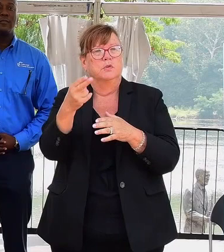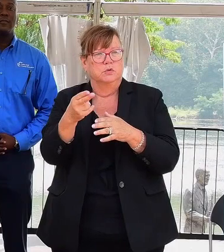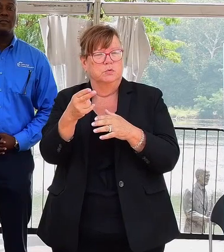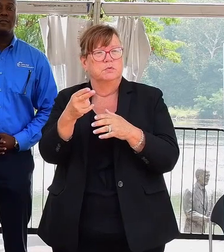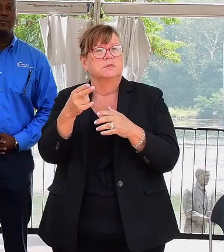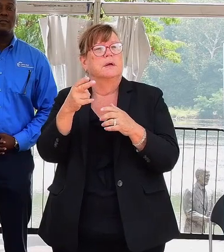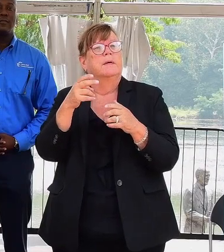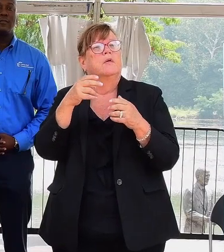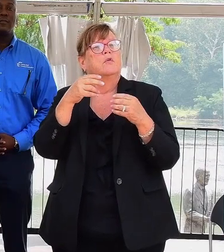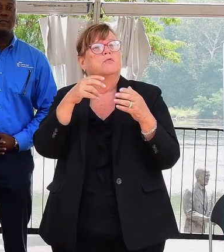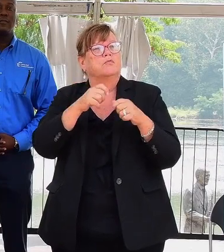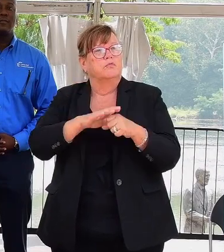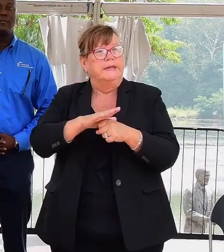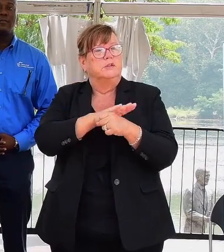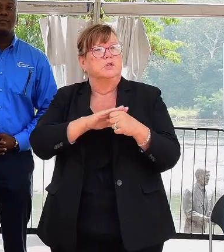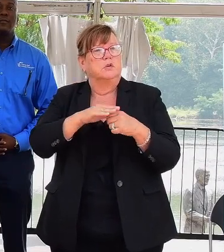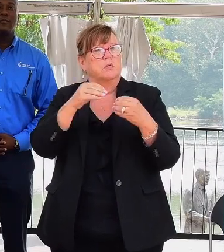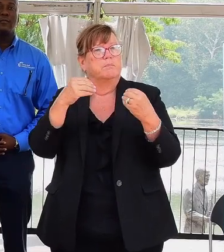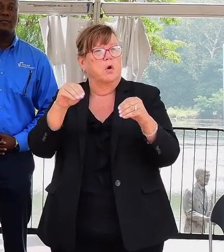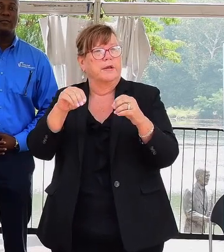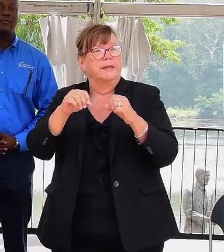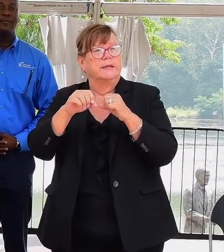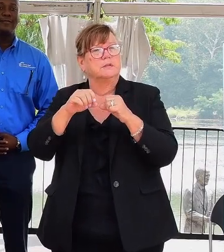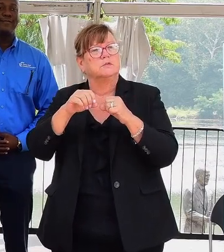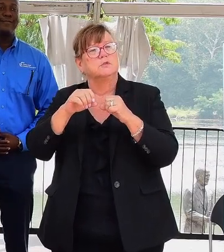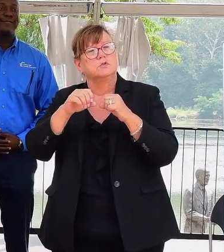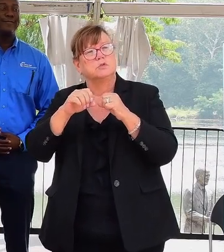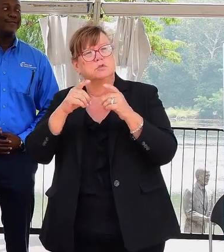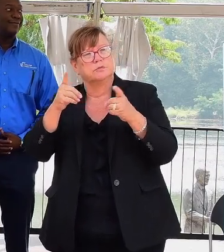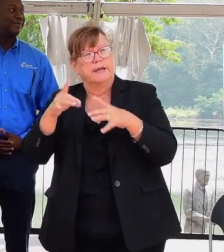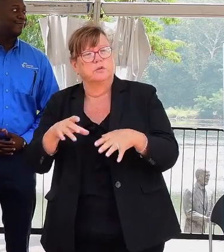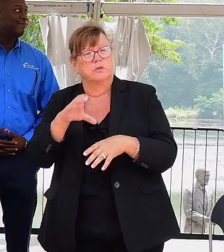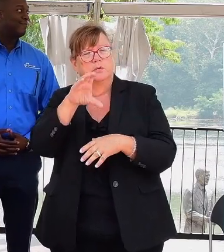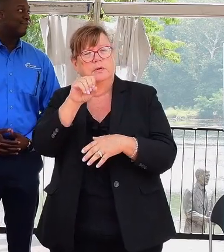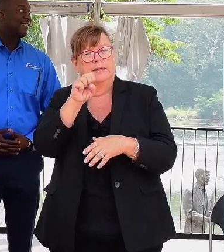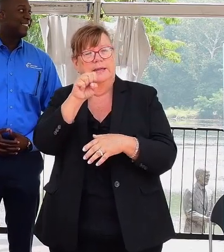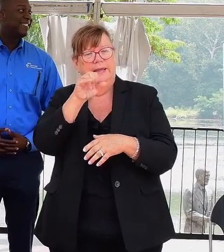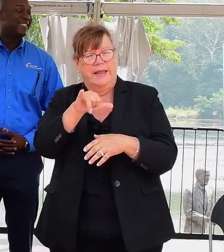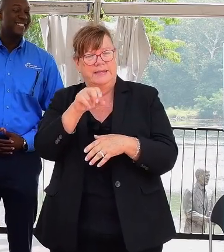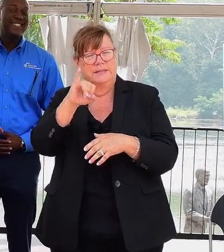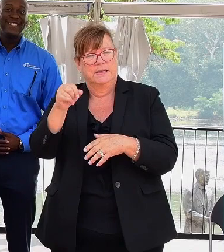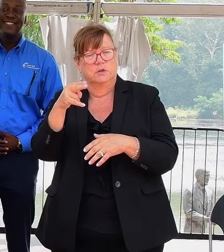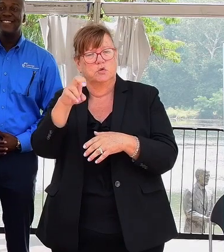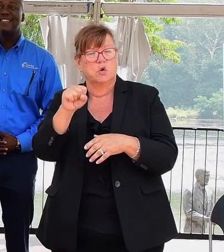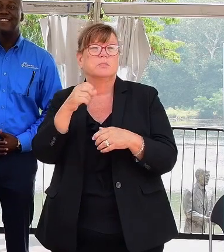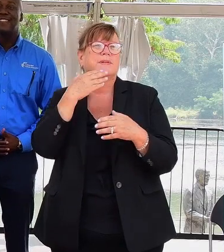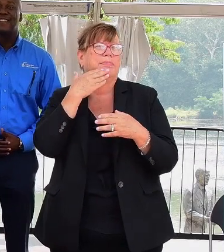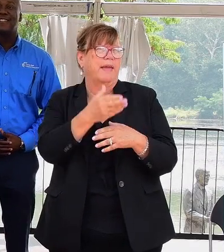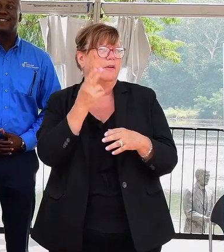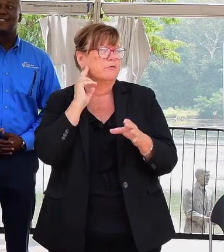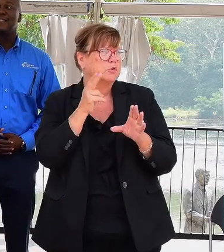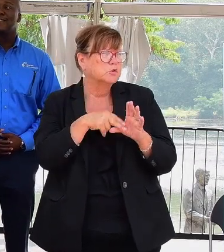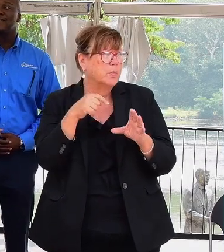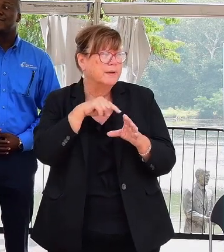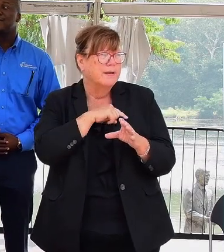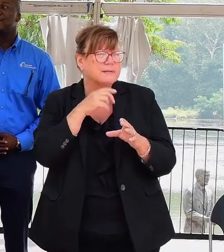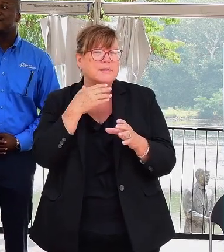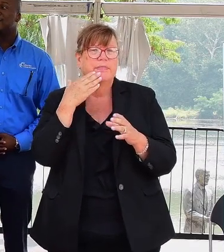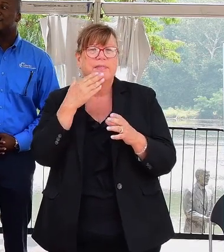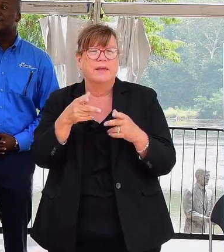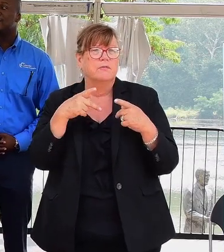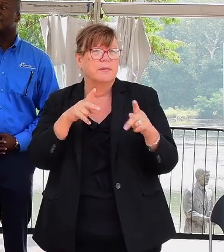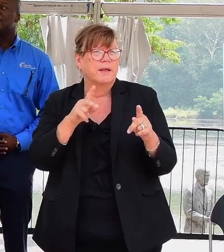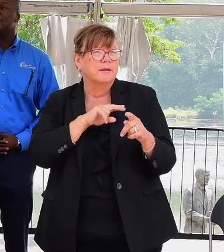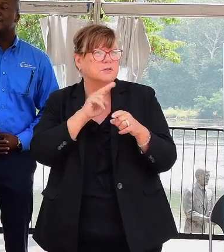Jones, and thank her for joining us today and just Howard Hughes Corporation's continued provision of public parking and